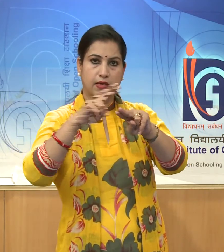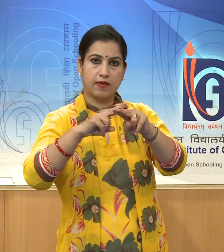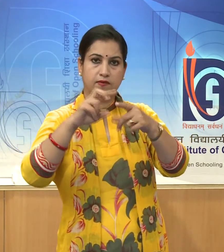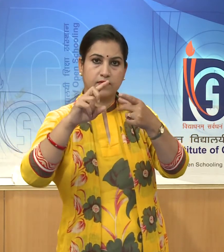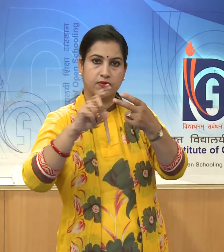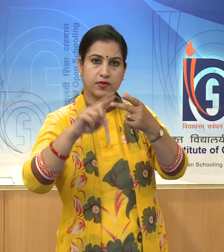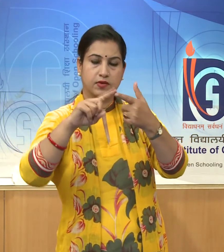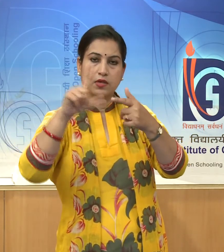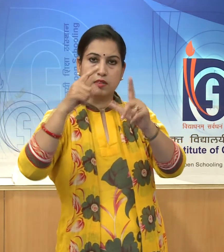Cypresses.